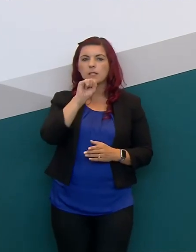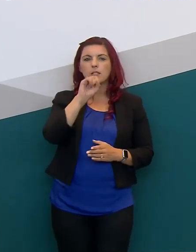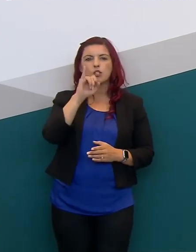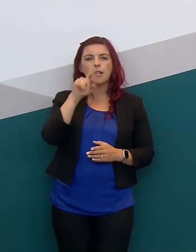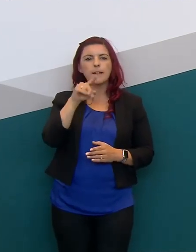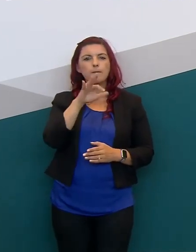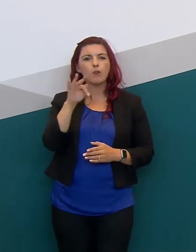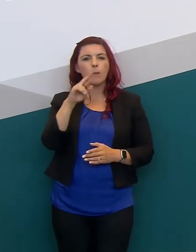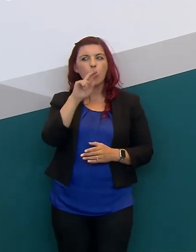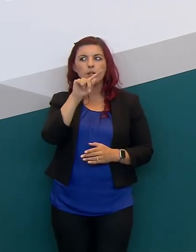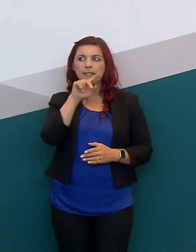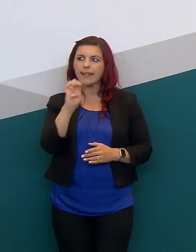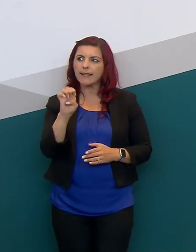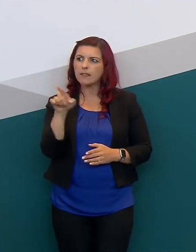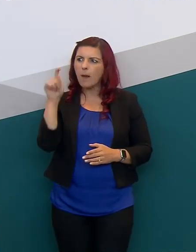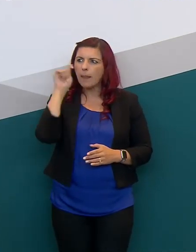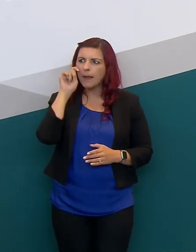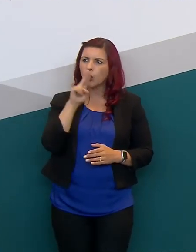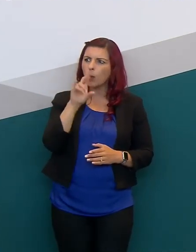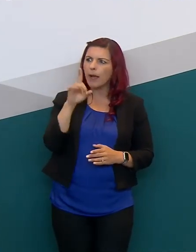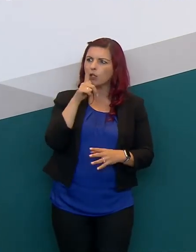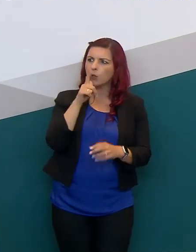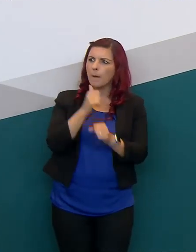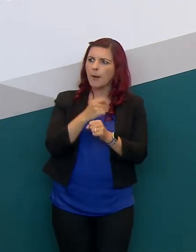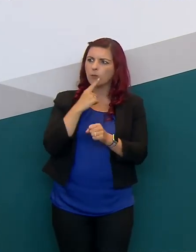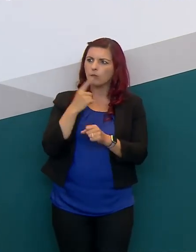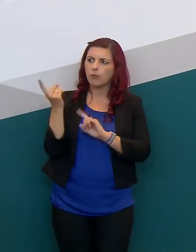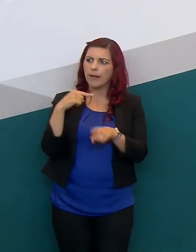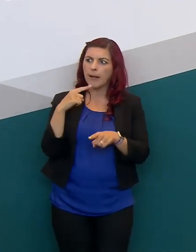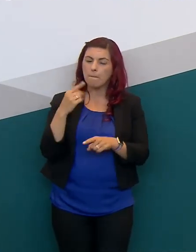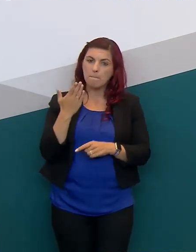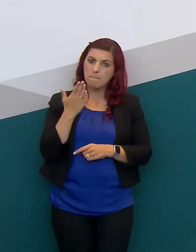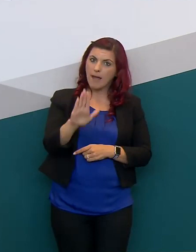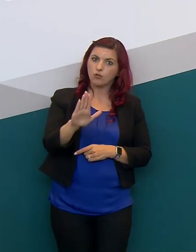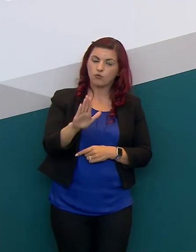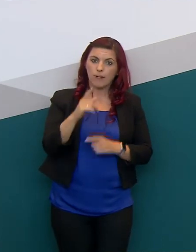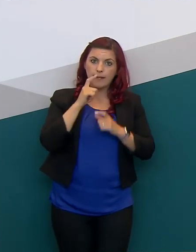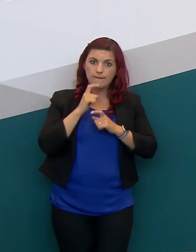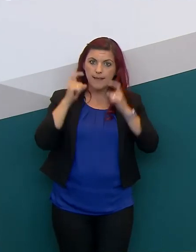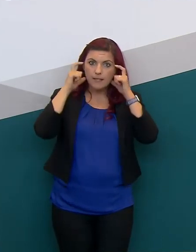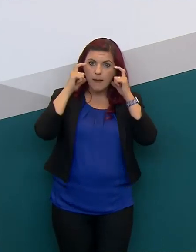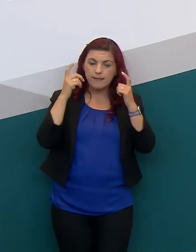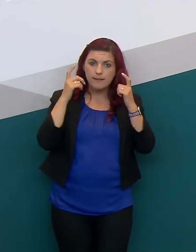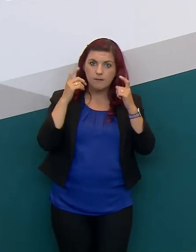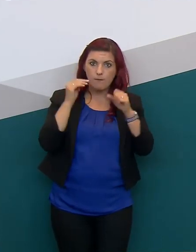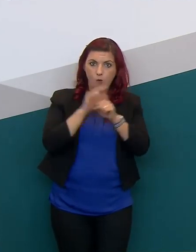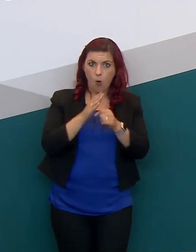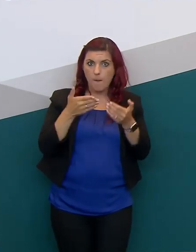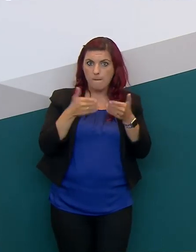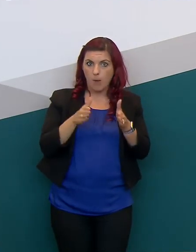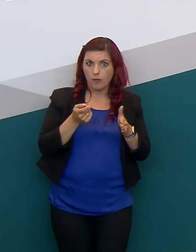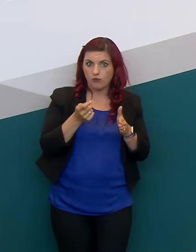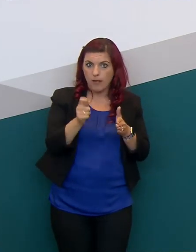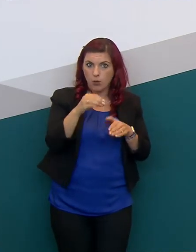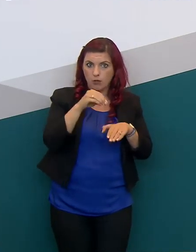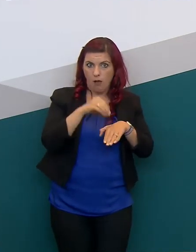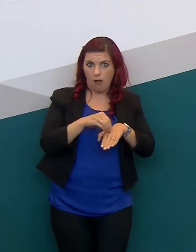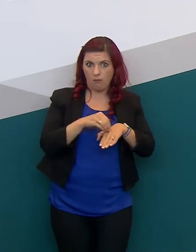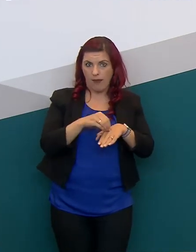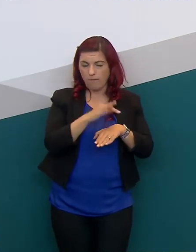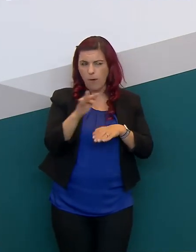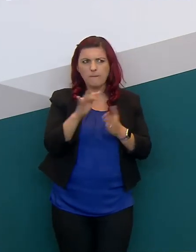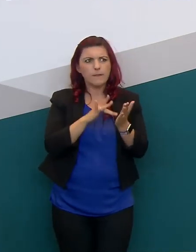only 14. I see the UK are talking about bringing in mandatory face masks on public transport from the 15th of June. I was just wondering, is that anything that you're